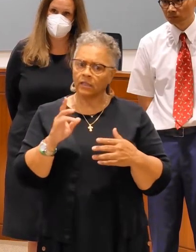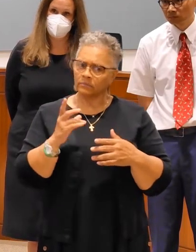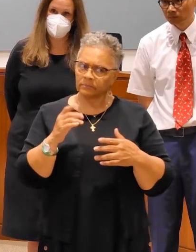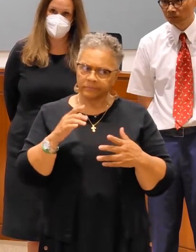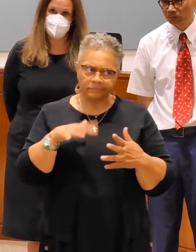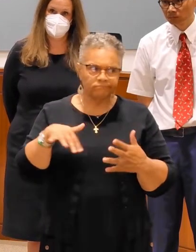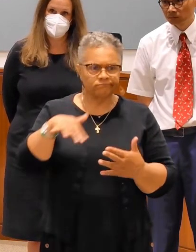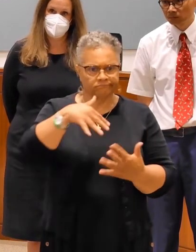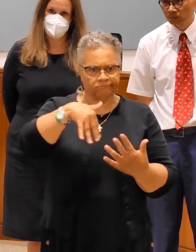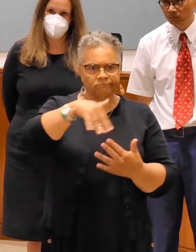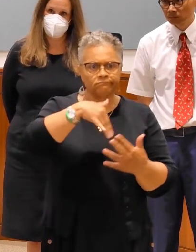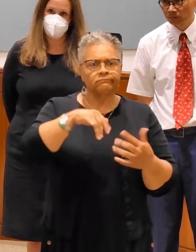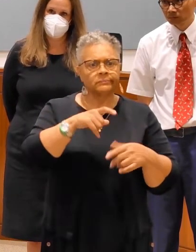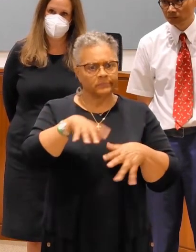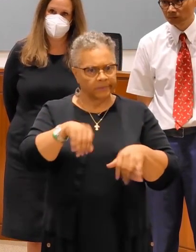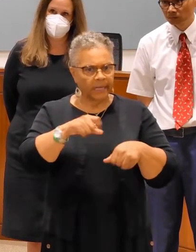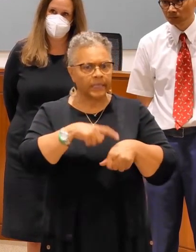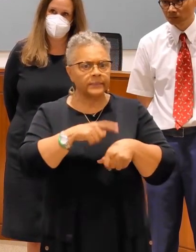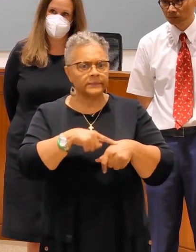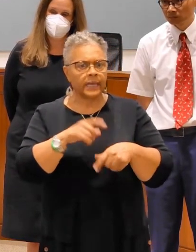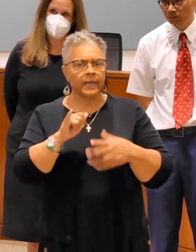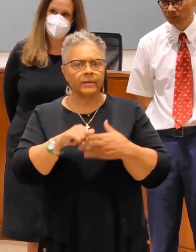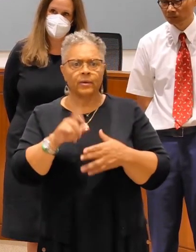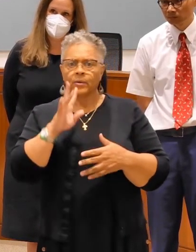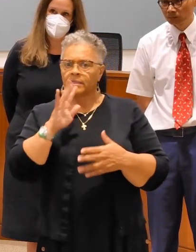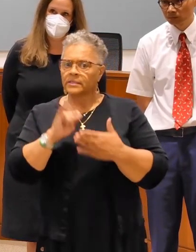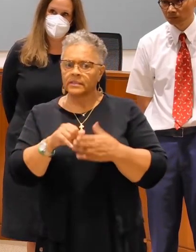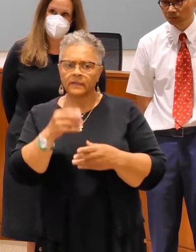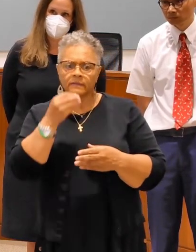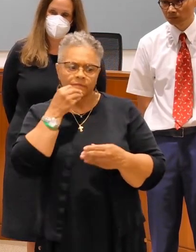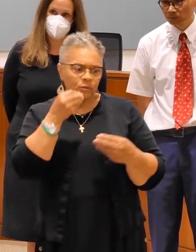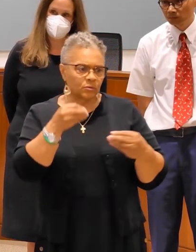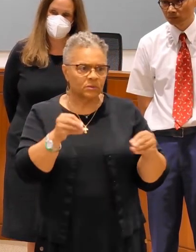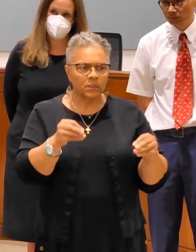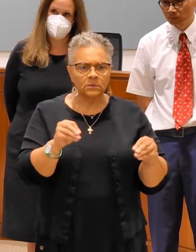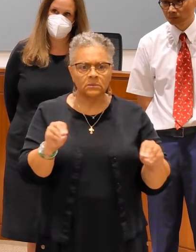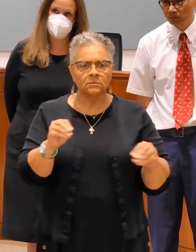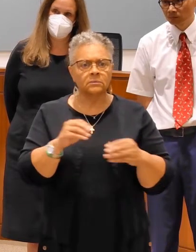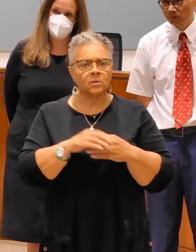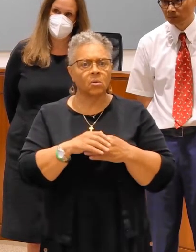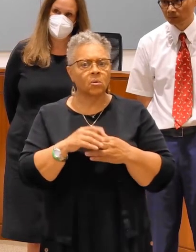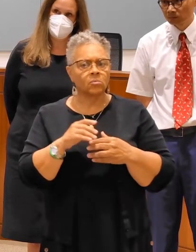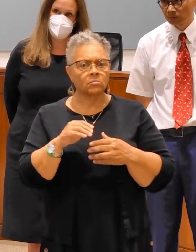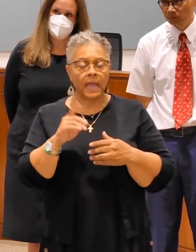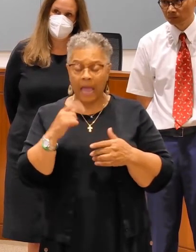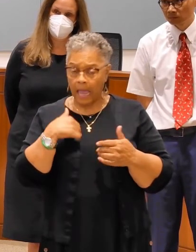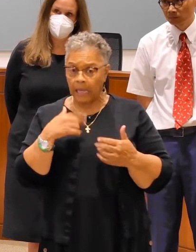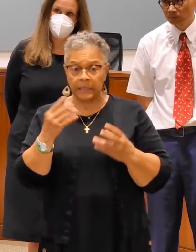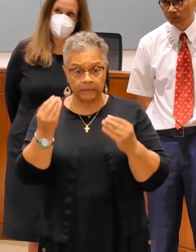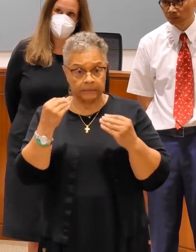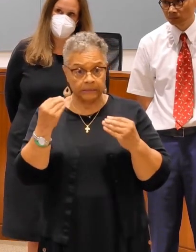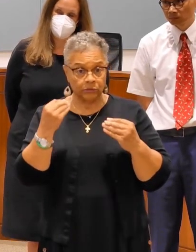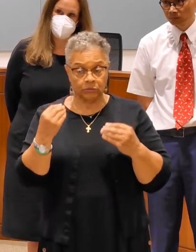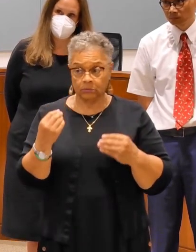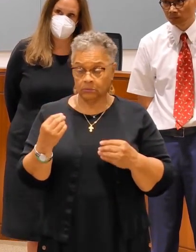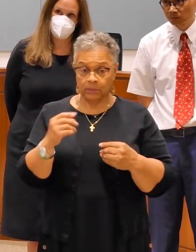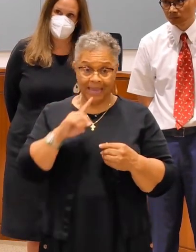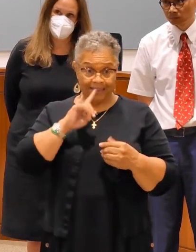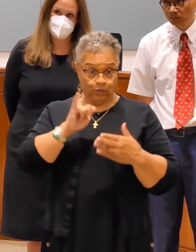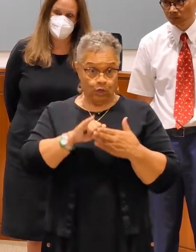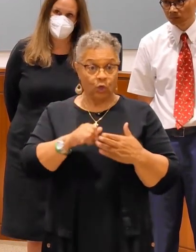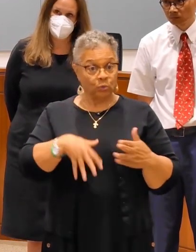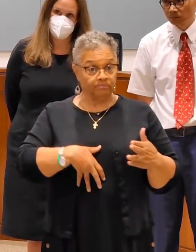talking to teachers, whether it's over in the produce section of the local grocery store. And I had a teacher actually who